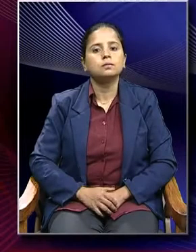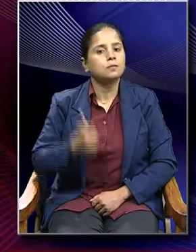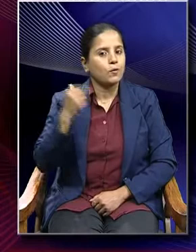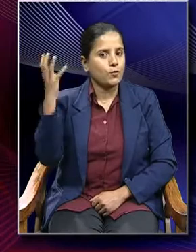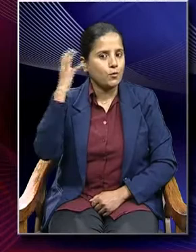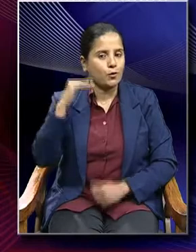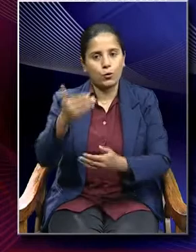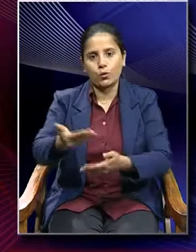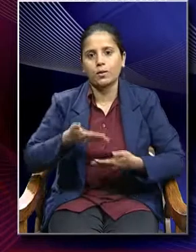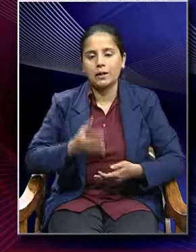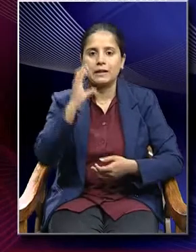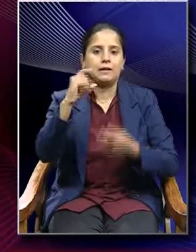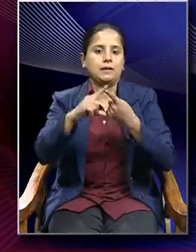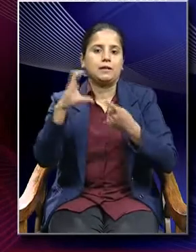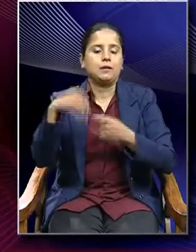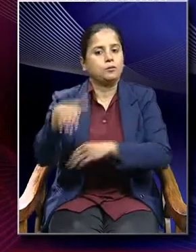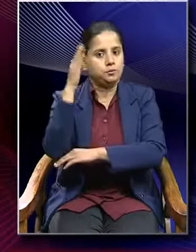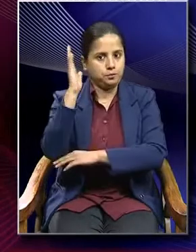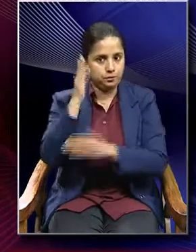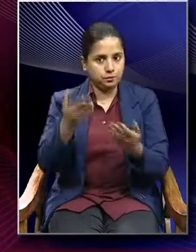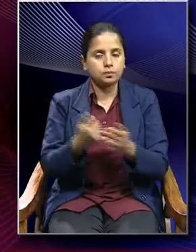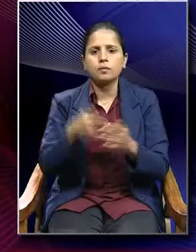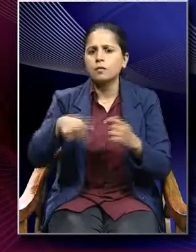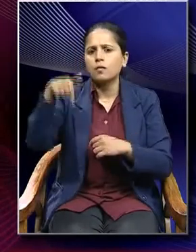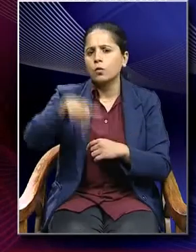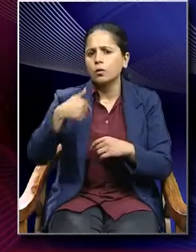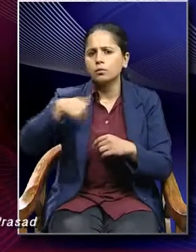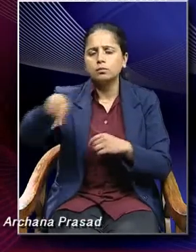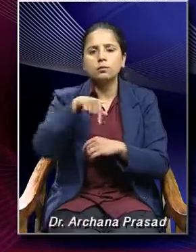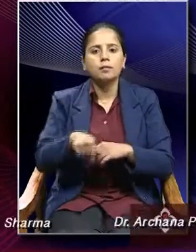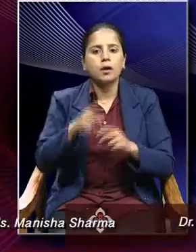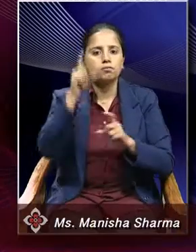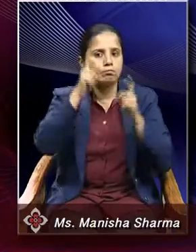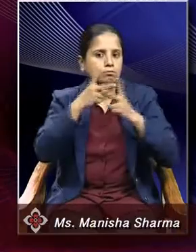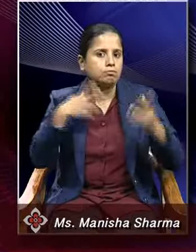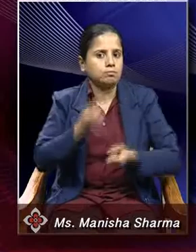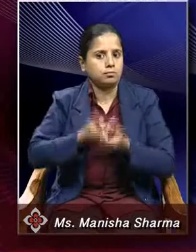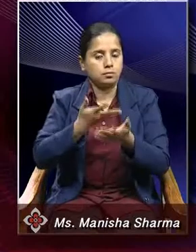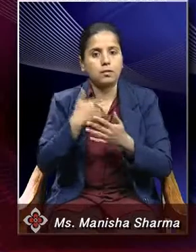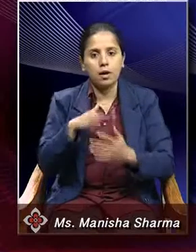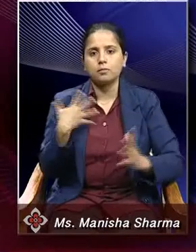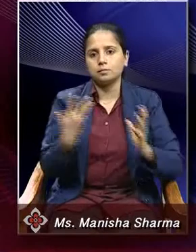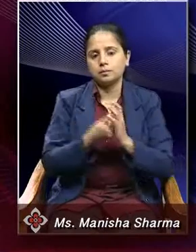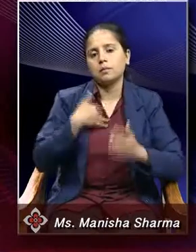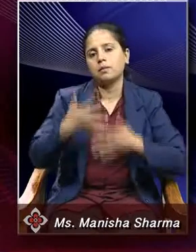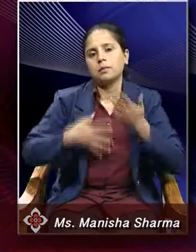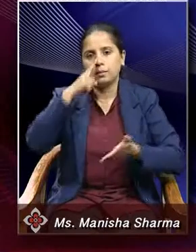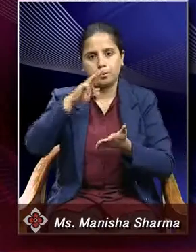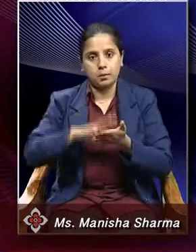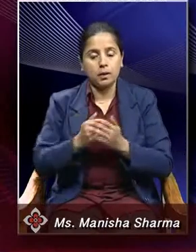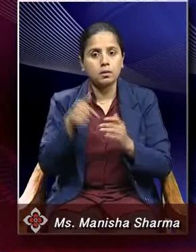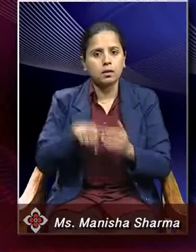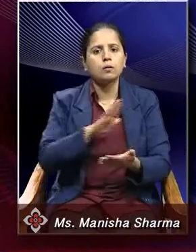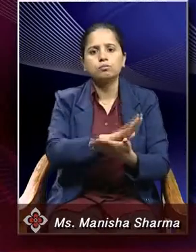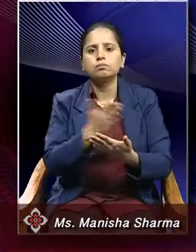Good afternoon and welcome to CEC Gurukul lecture. In today's series on symbolic expression, we have with us Ms. Manisha, who is going to